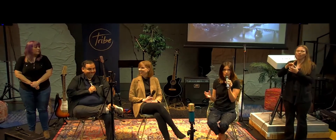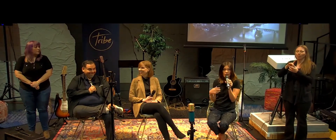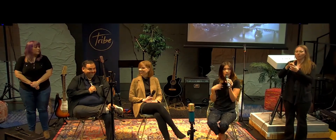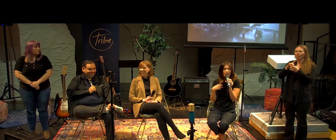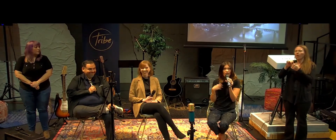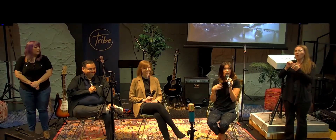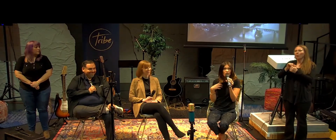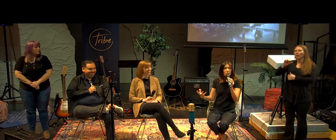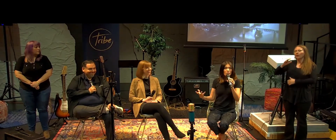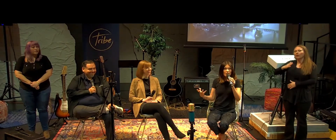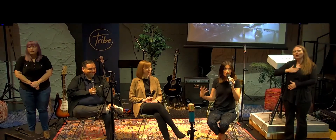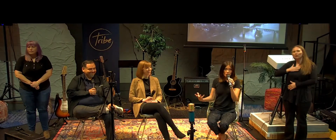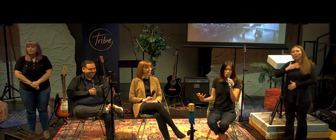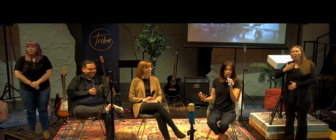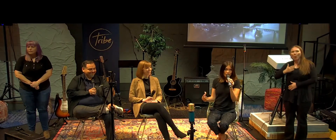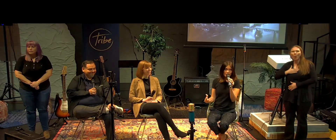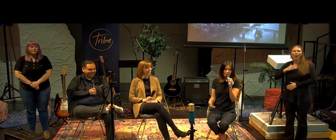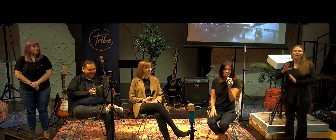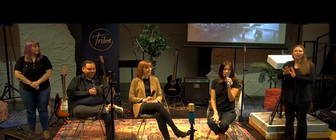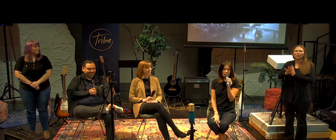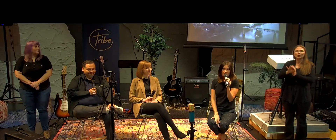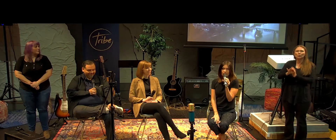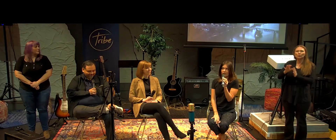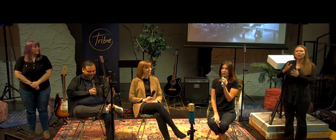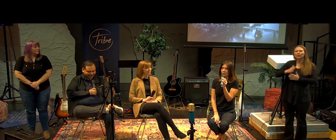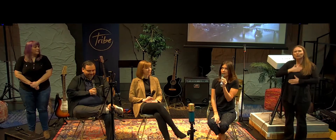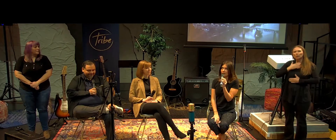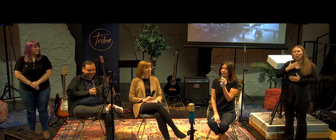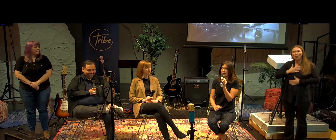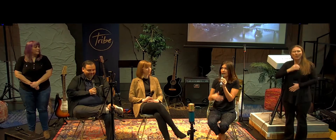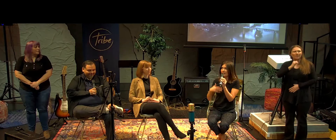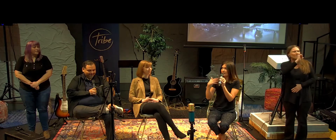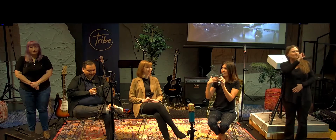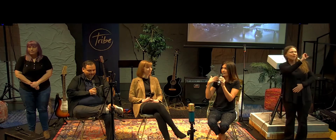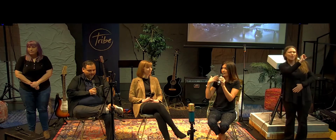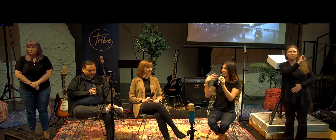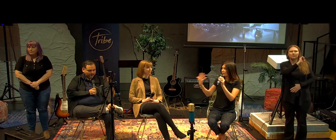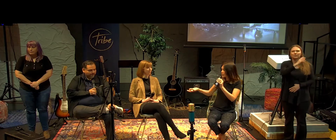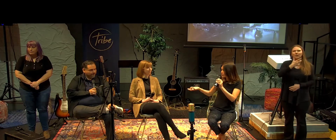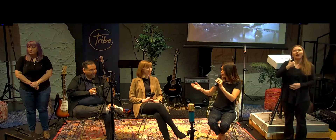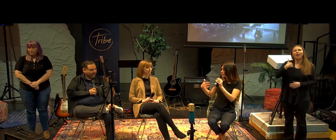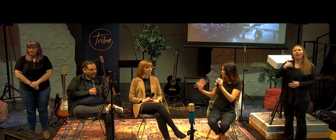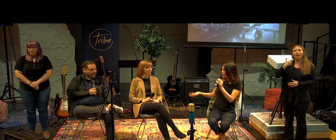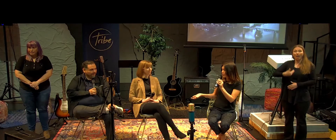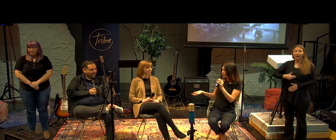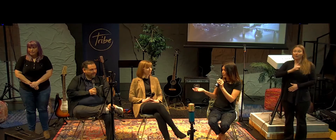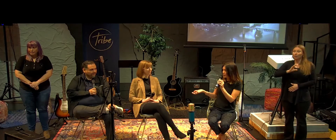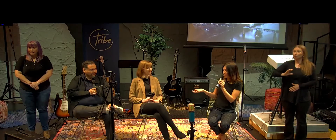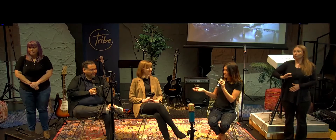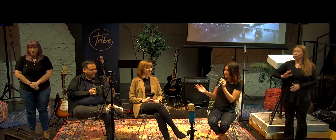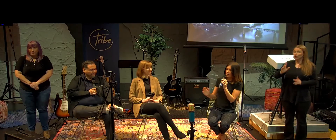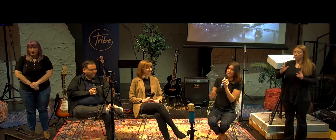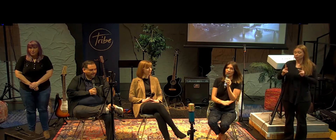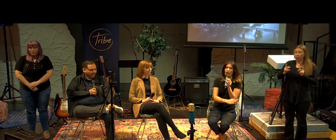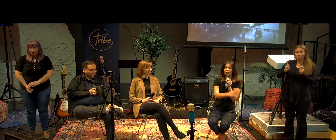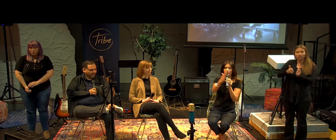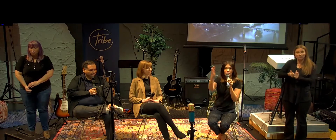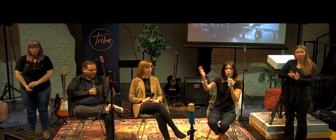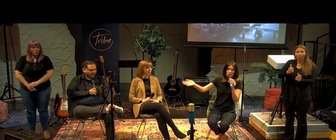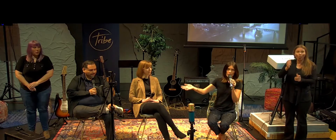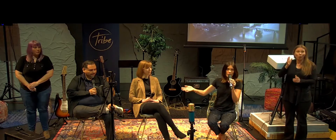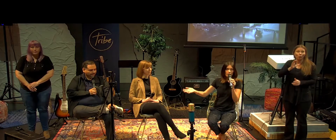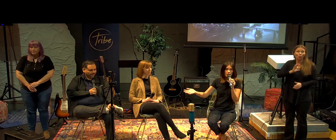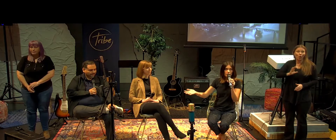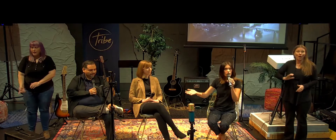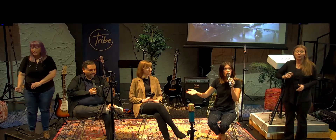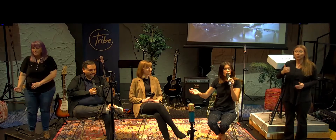and choosing joy in defiance. I think as Christians, as followers of Christ, we have our